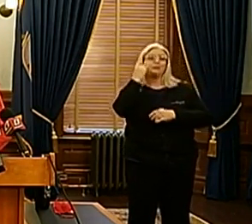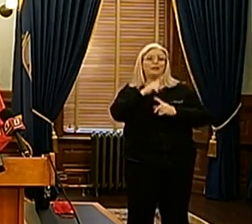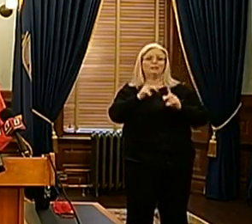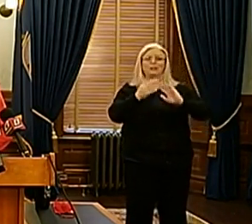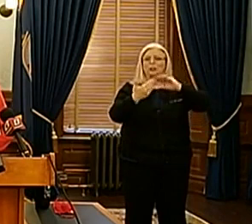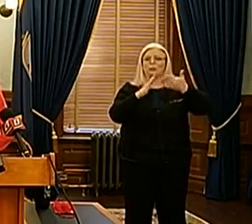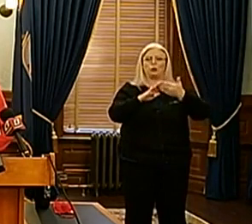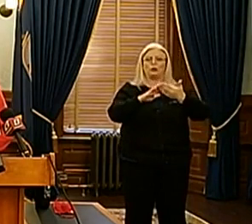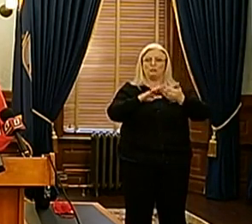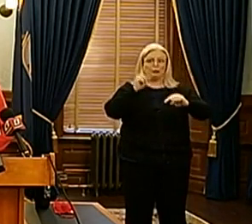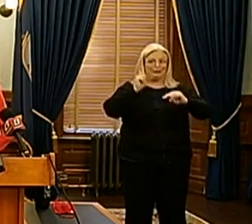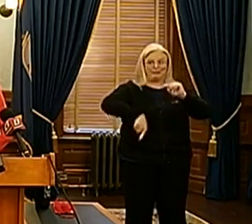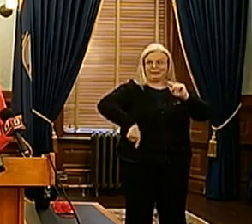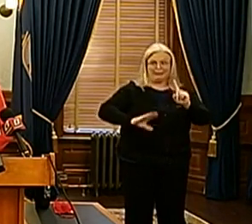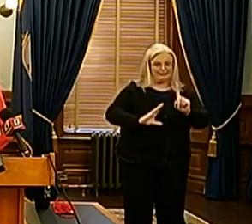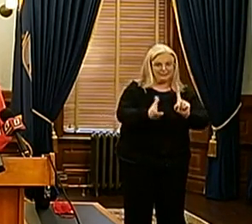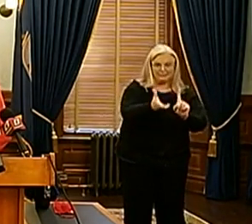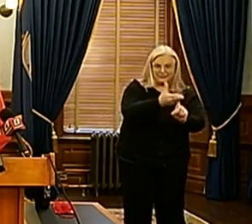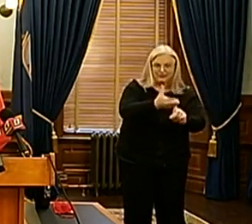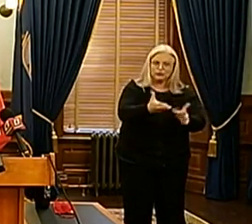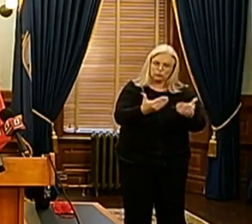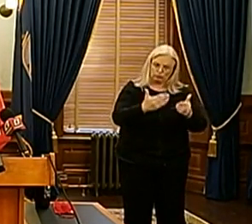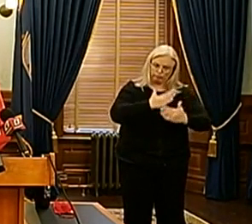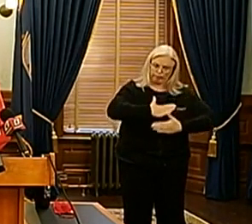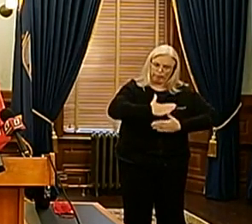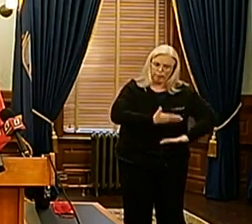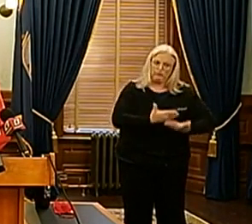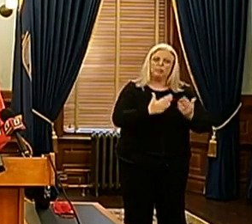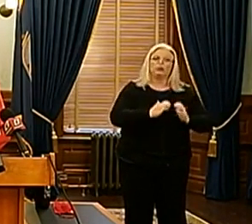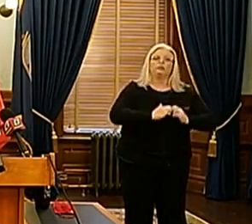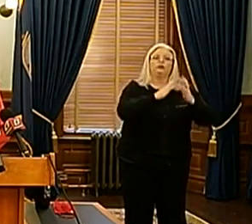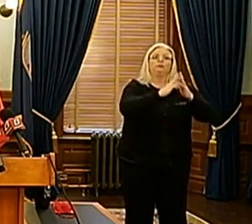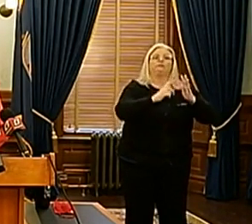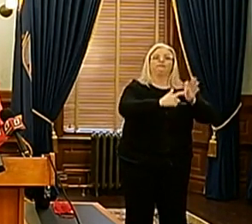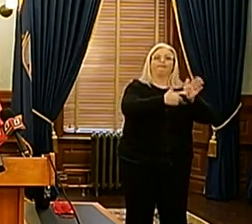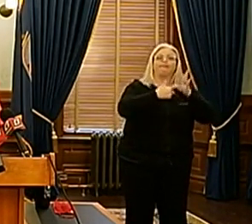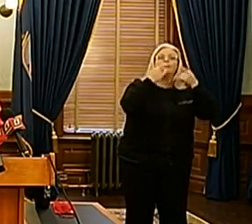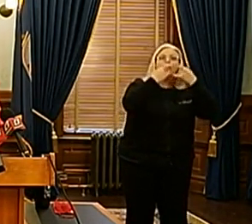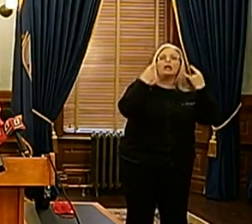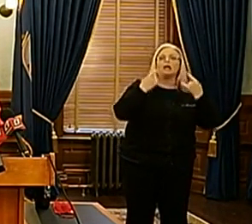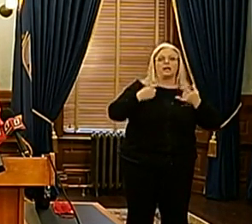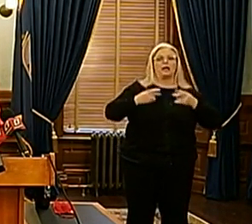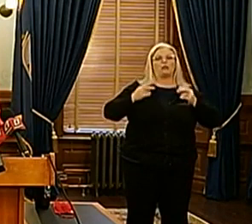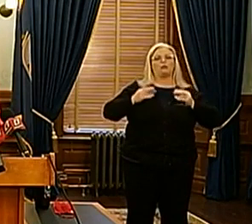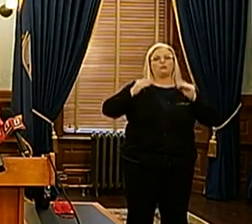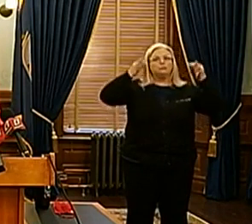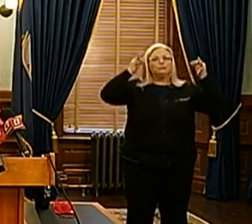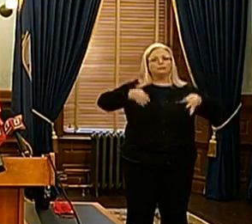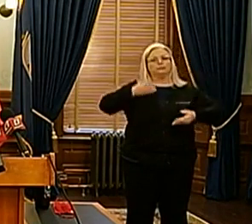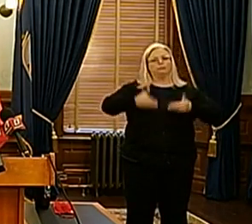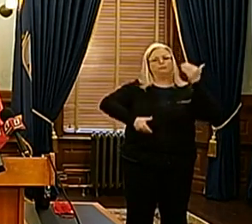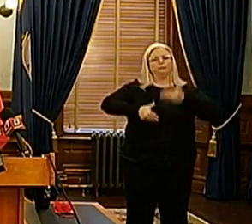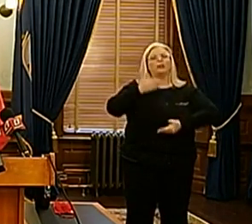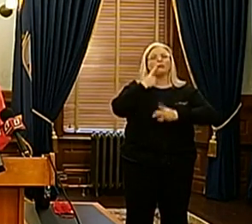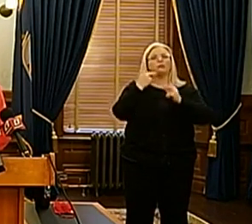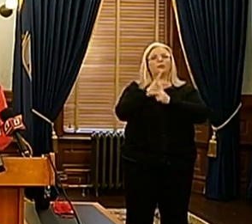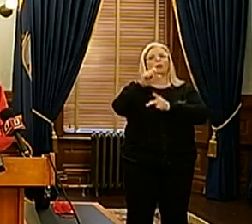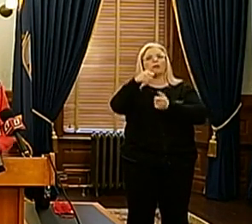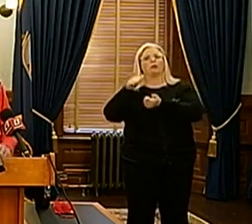to voluntarily implement a mask mandate, I will move expeditiously to find another way to implement.